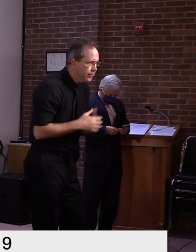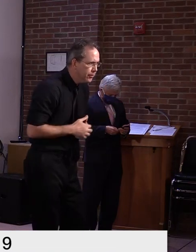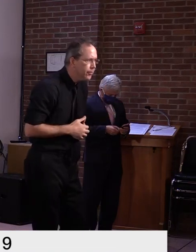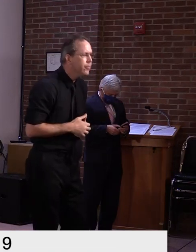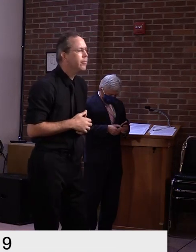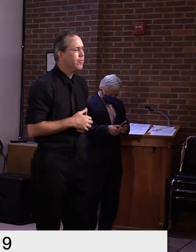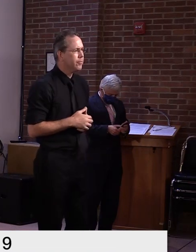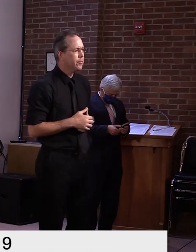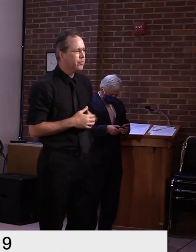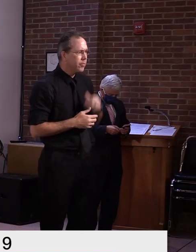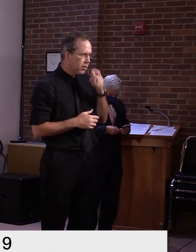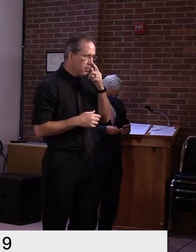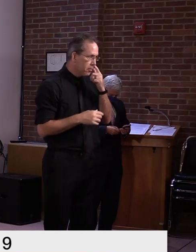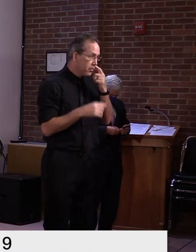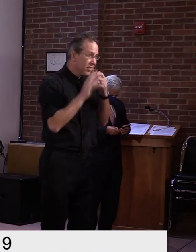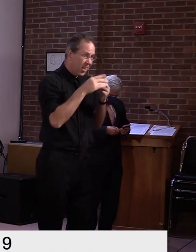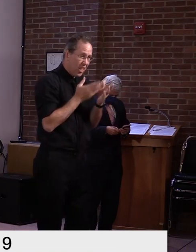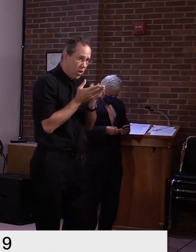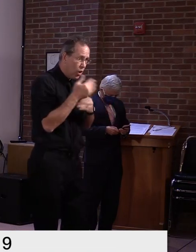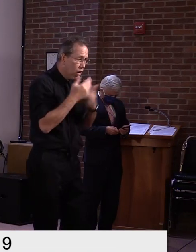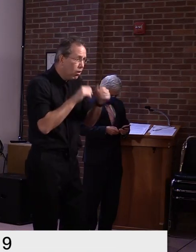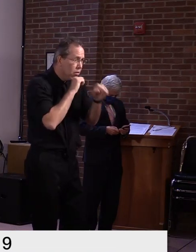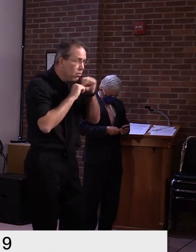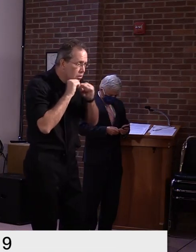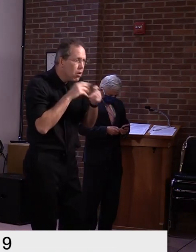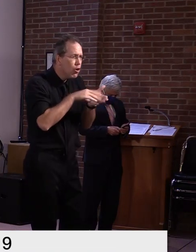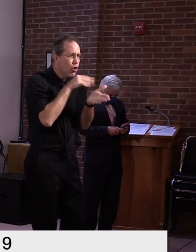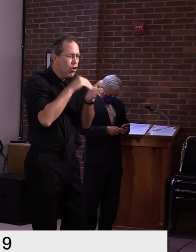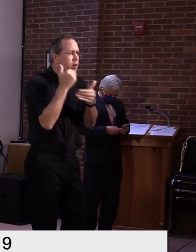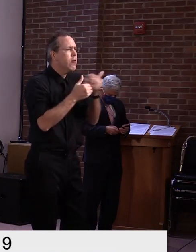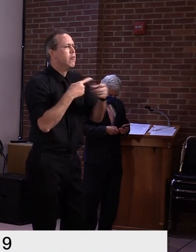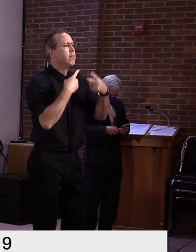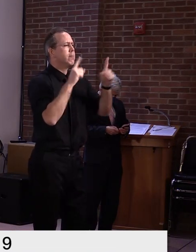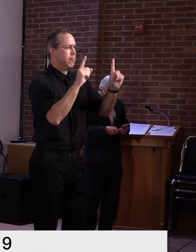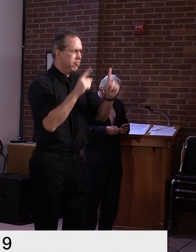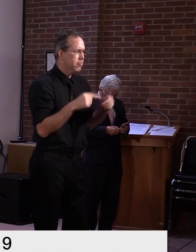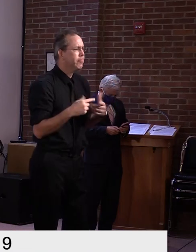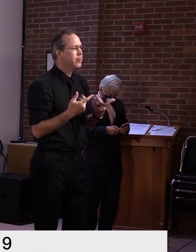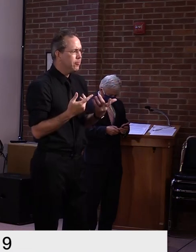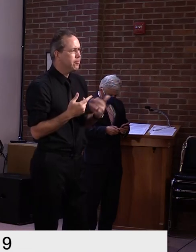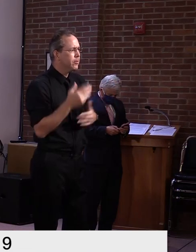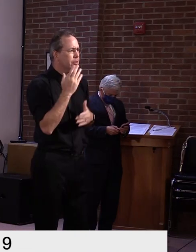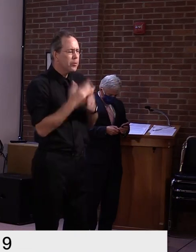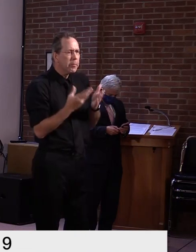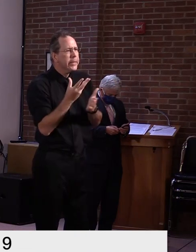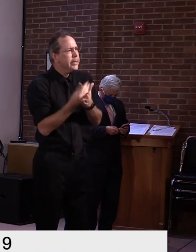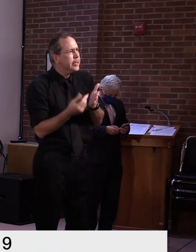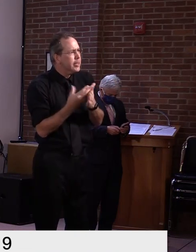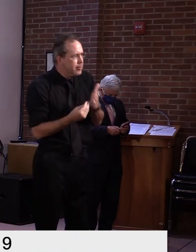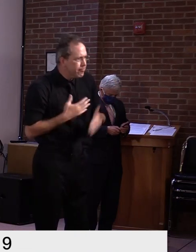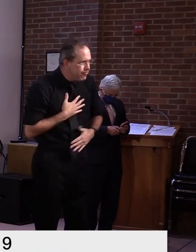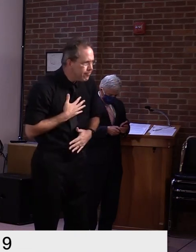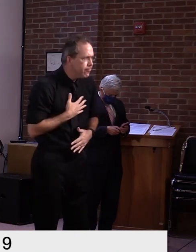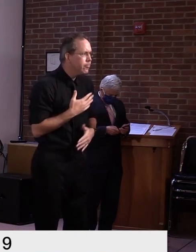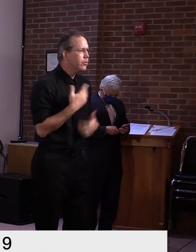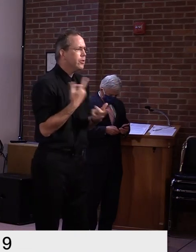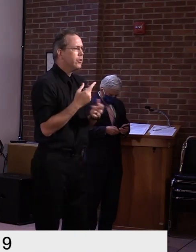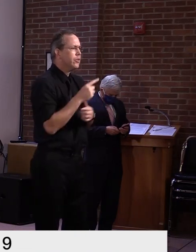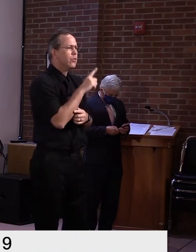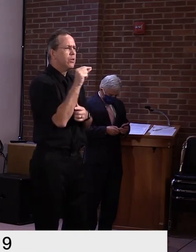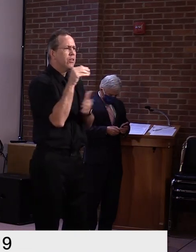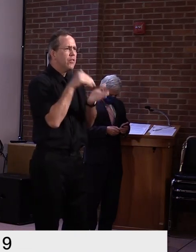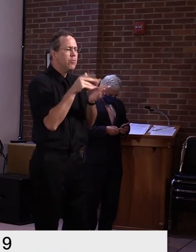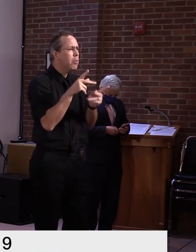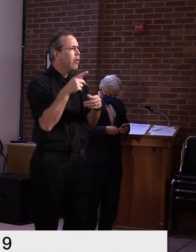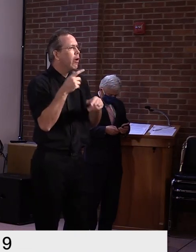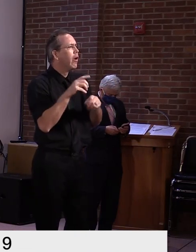cost. There's still tens of thousands of Vermonters on unemployment. Families are struggling to pay their rent and put